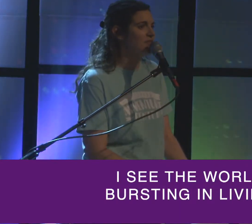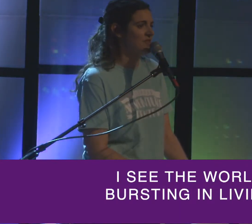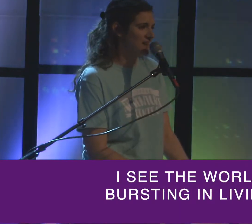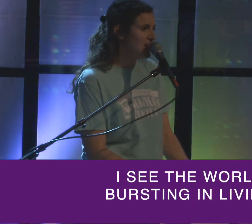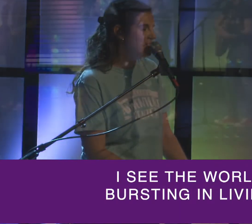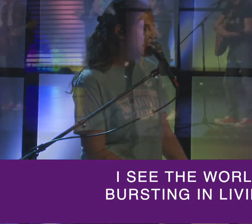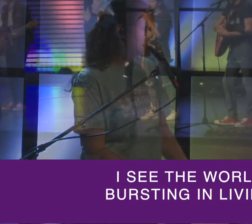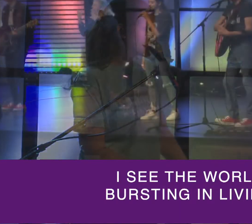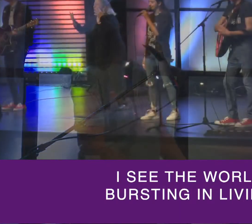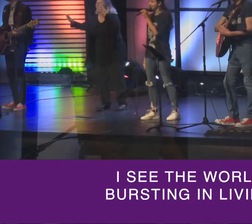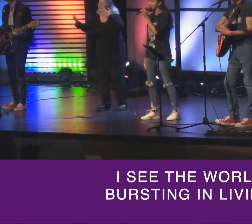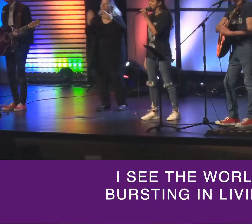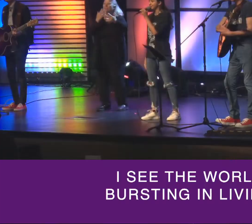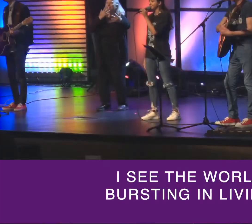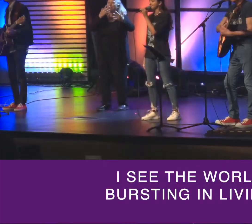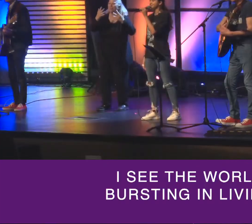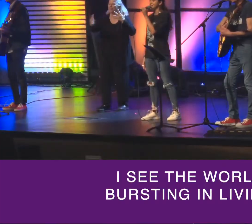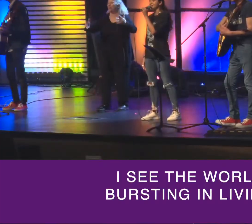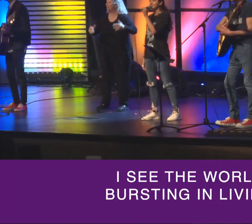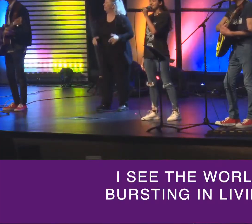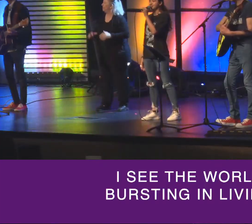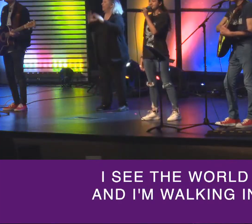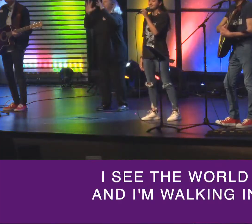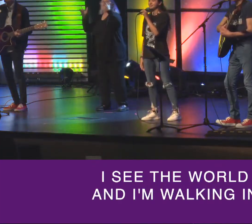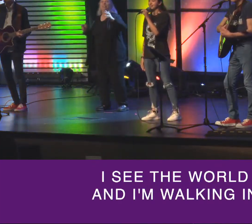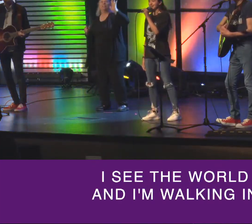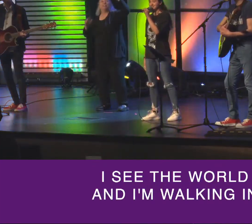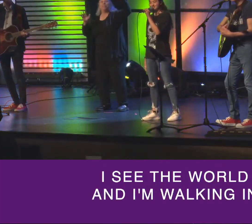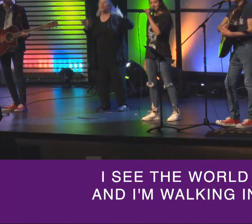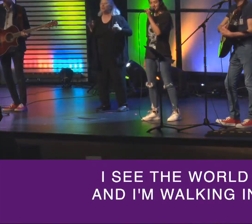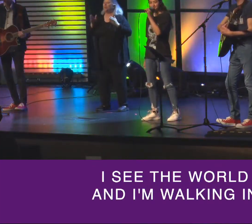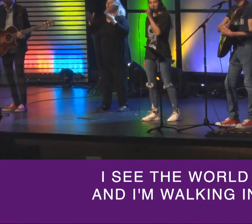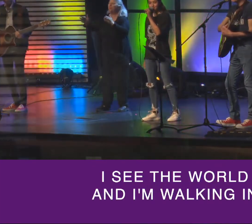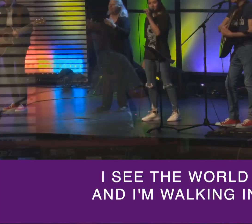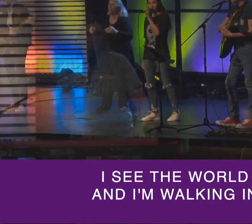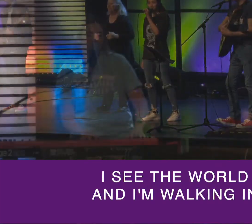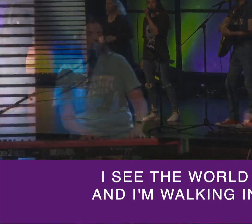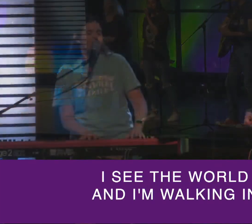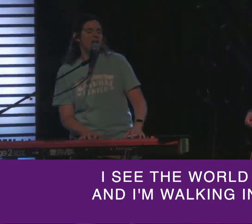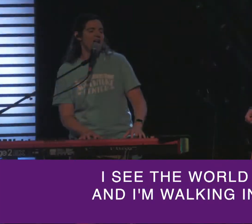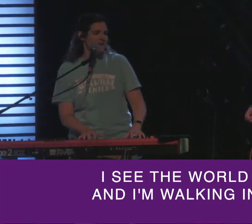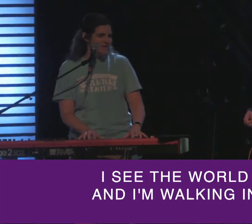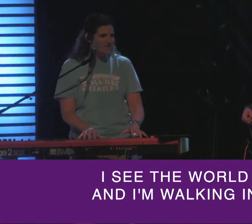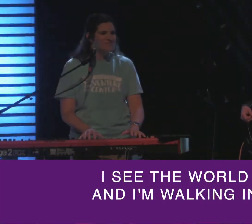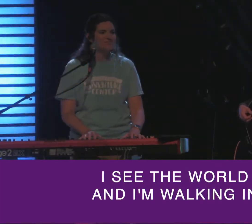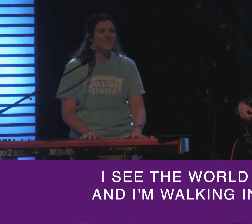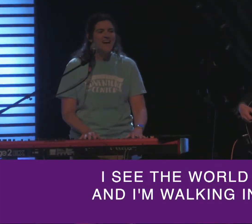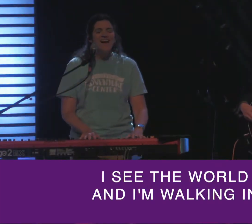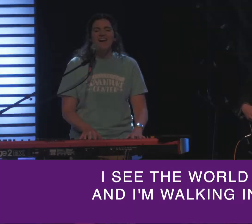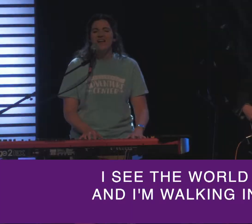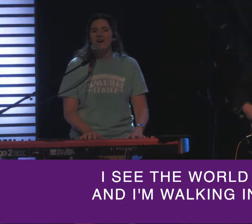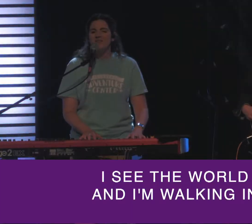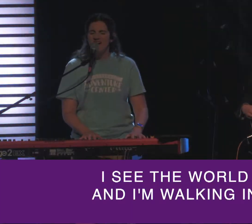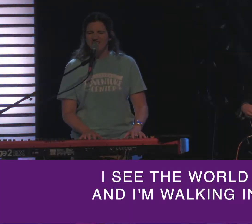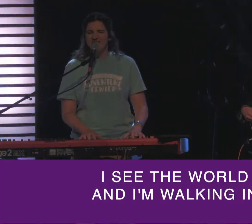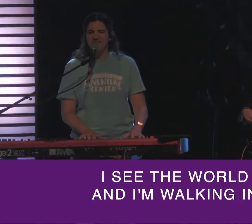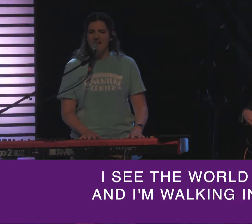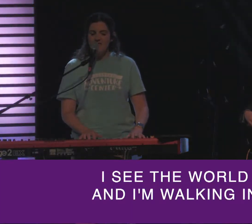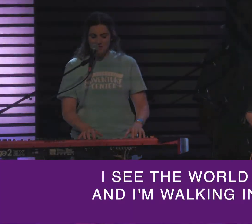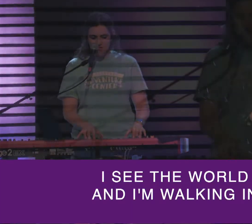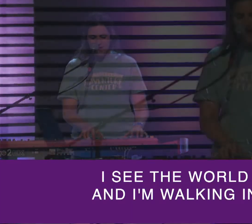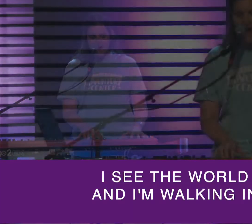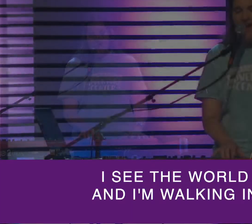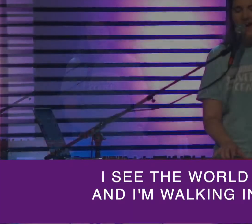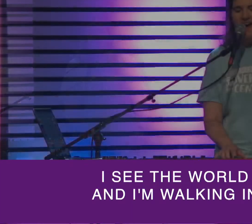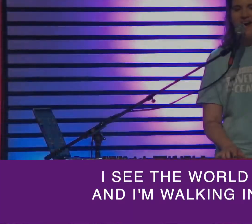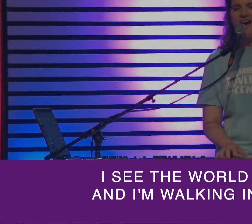life, bursting in living color. I see the world your way, and I'm walking in